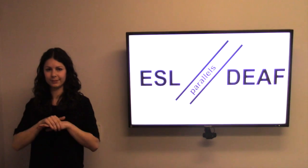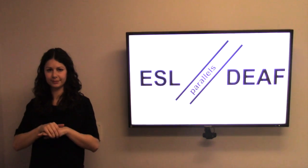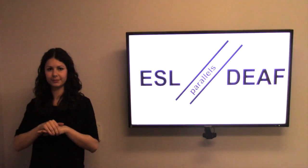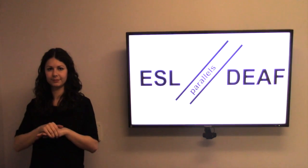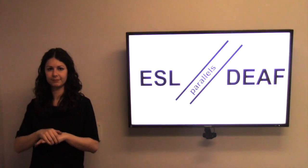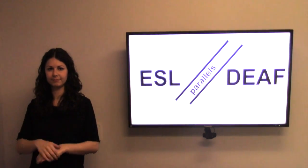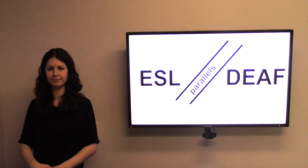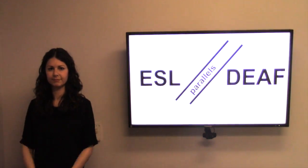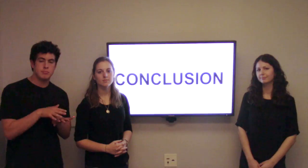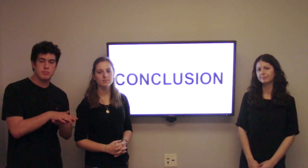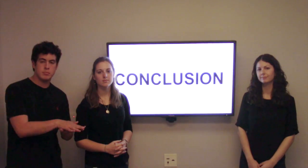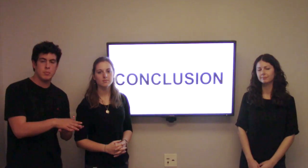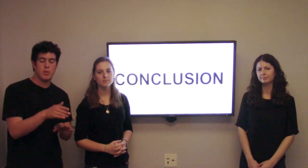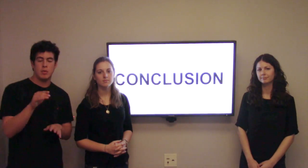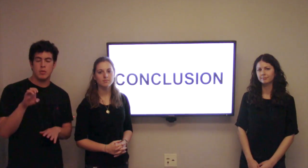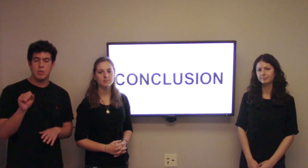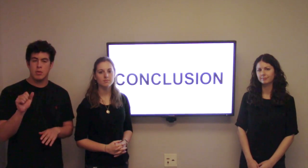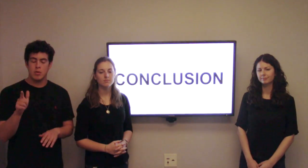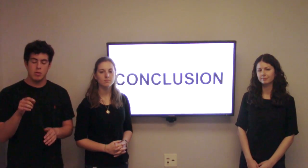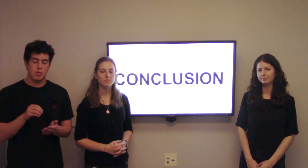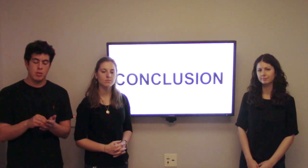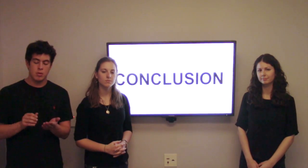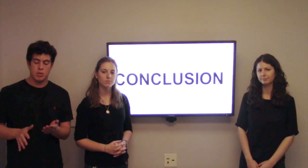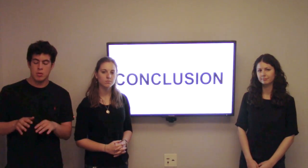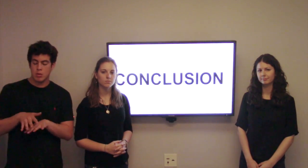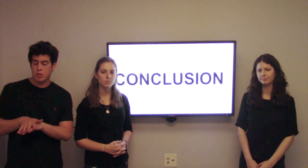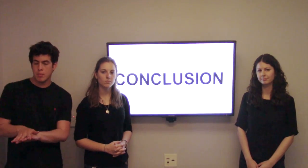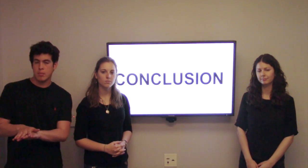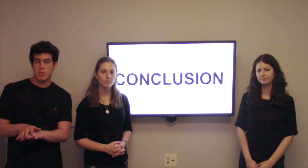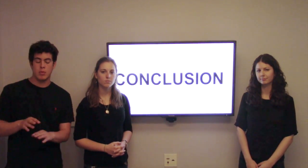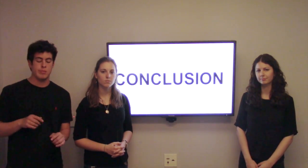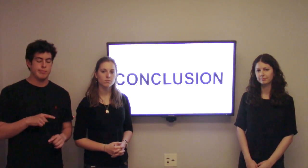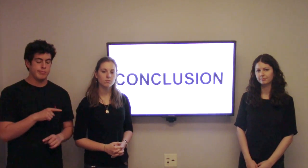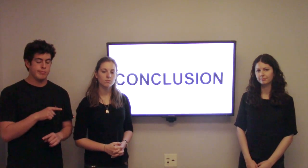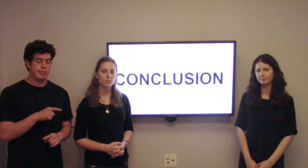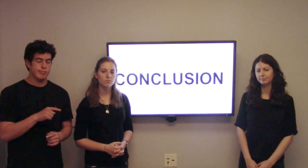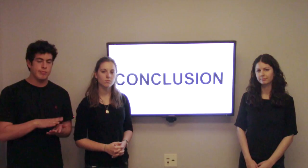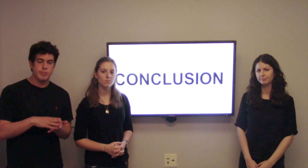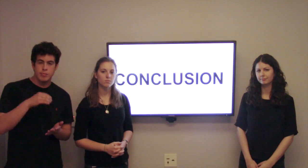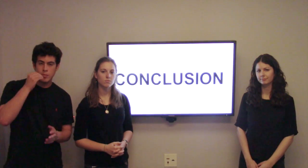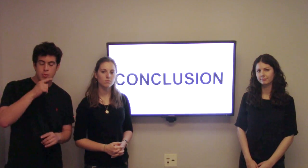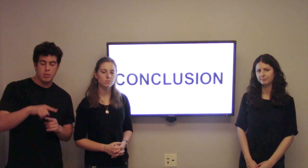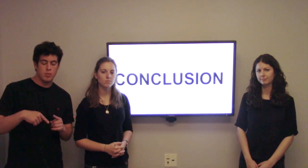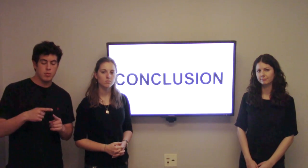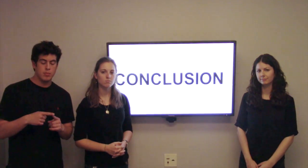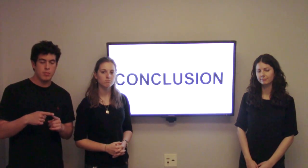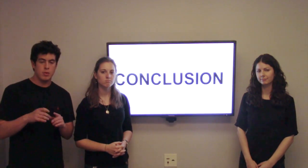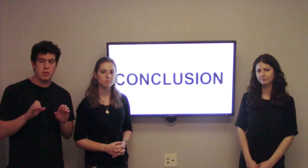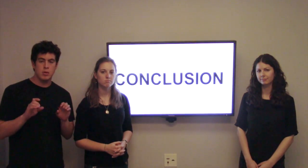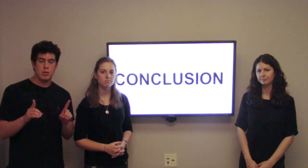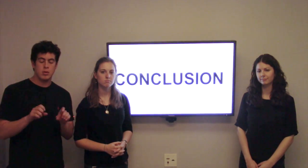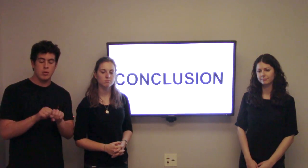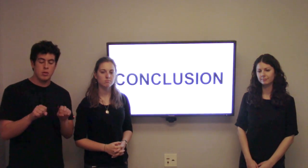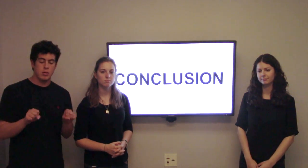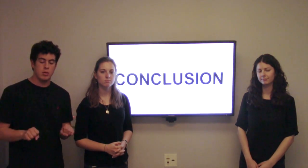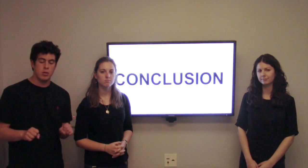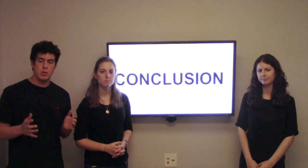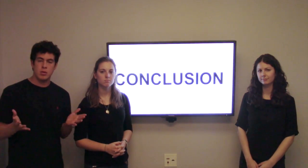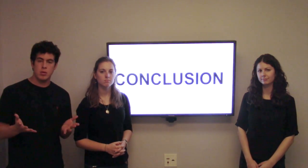don't use spoken English. When you compare deaf student mainstream and ESL student mainstream, you learn a lot about the